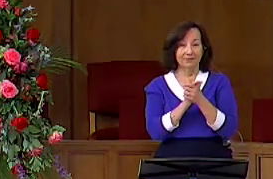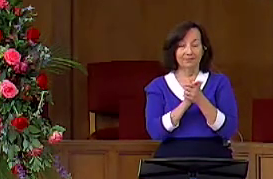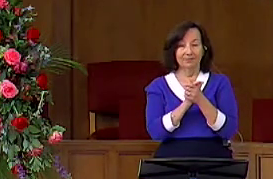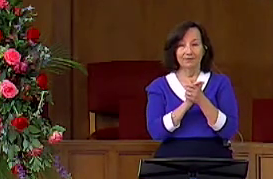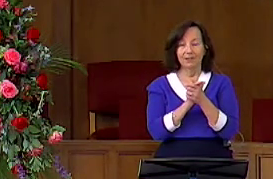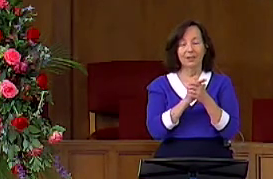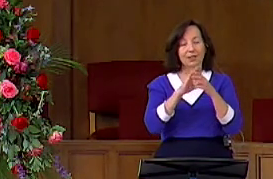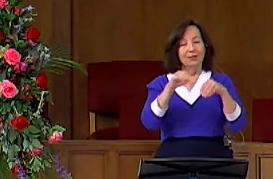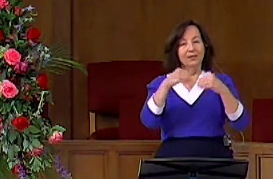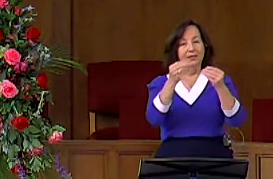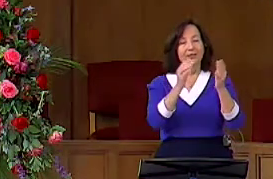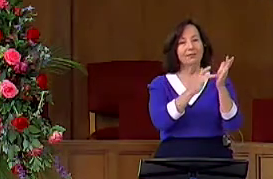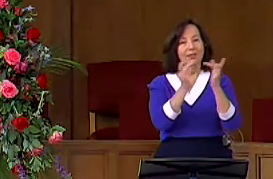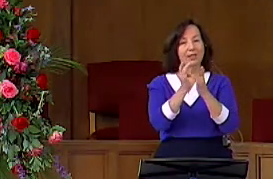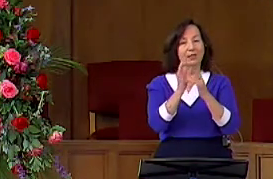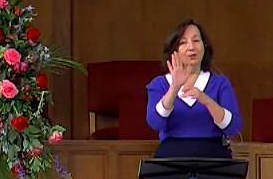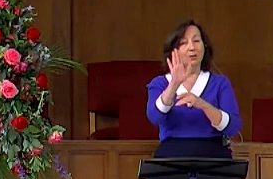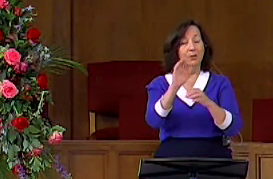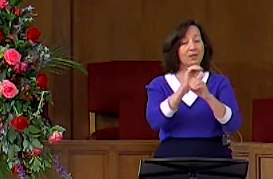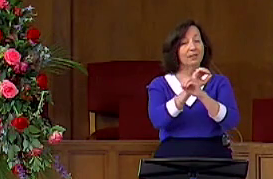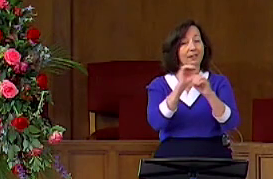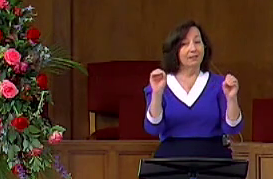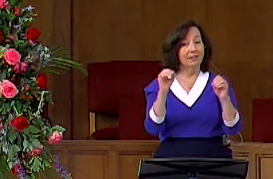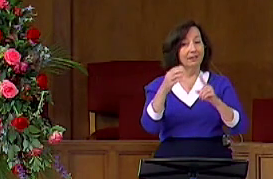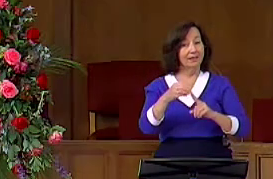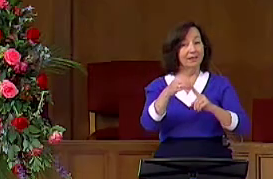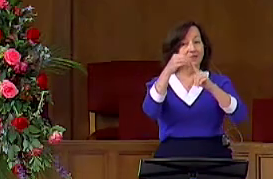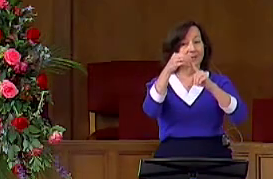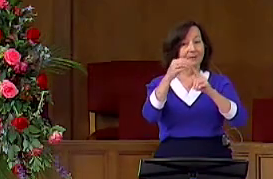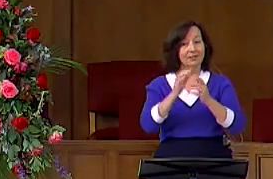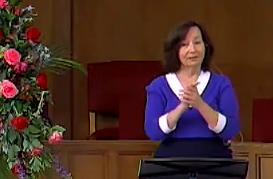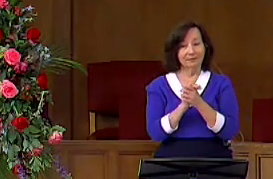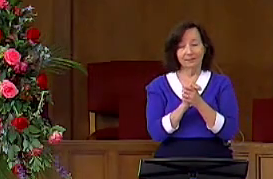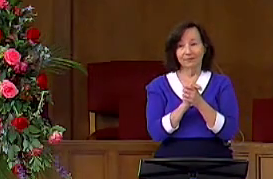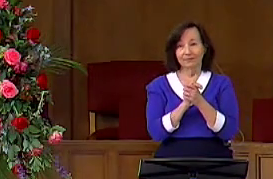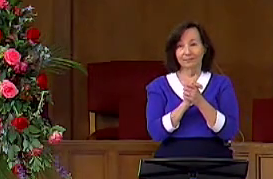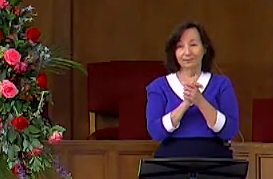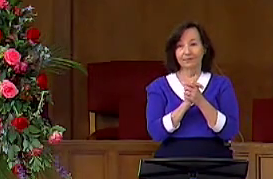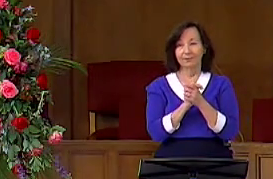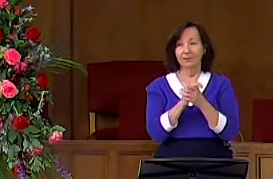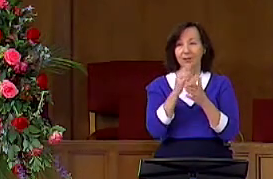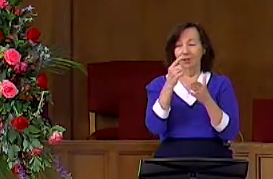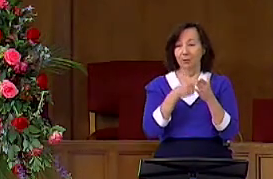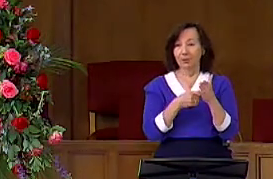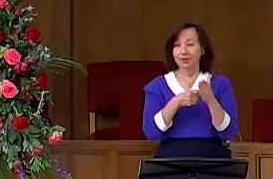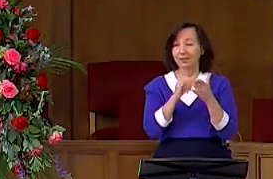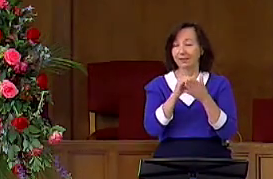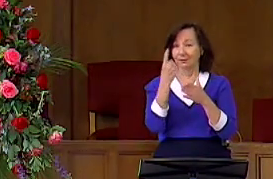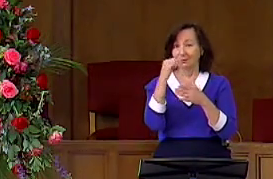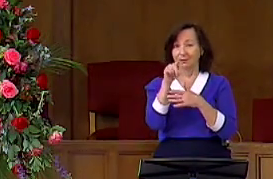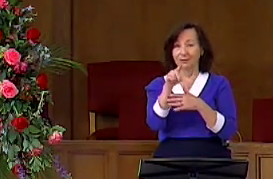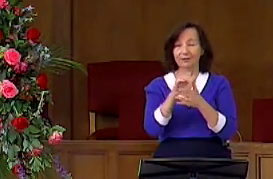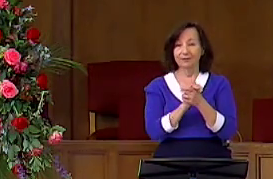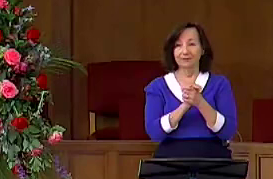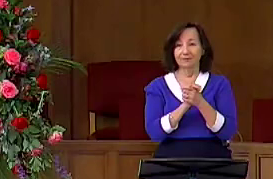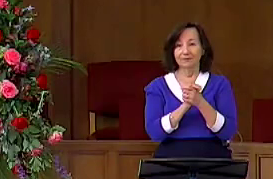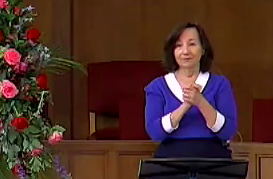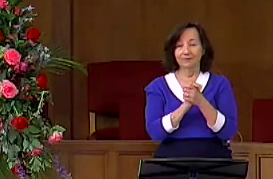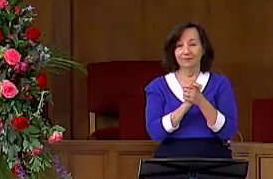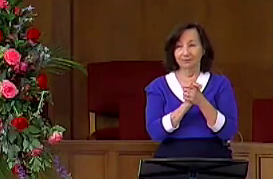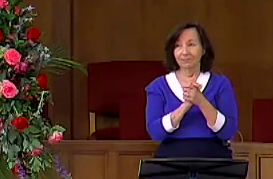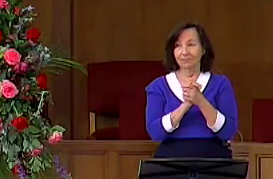to give Jesus your nothing except? What follows that for you? What follows